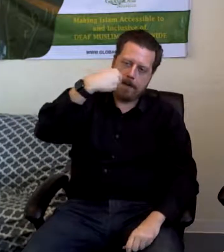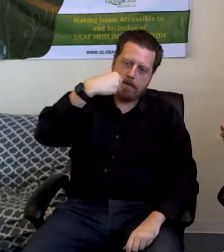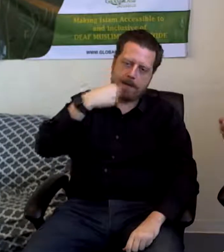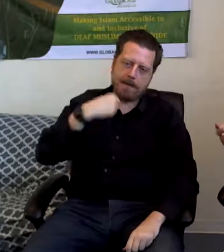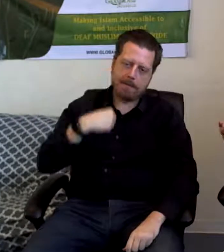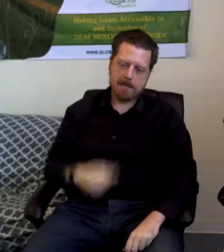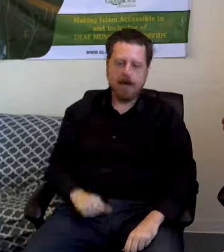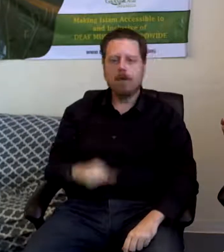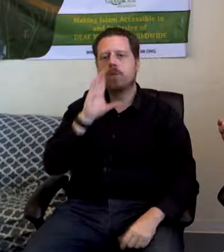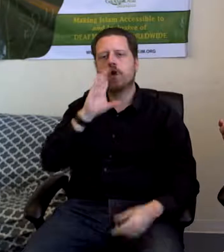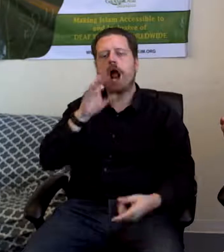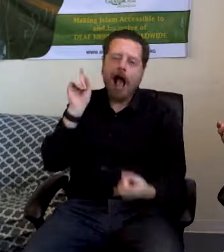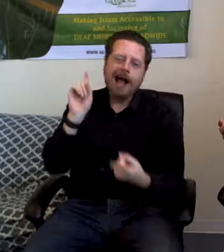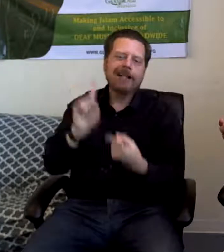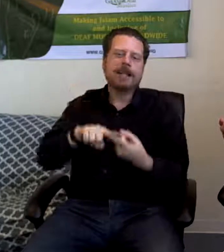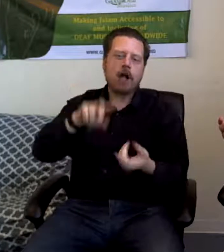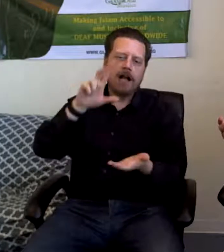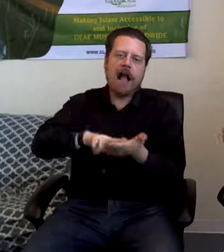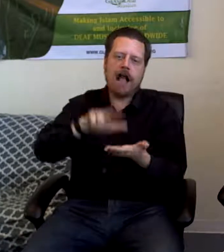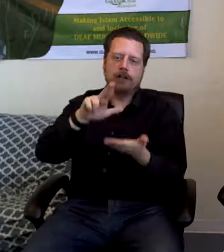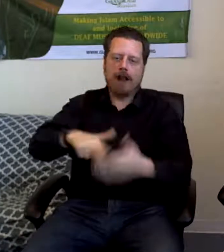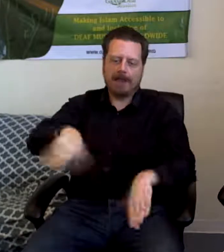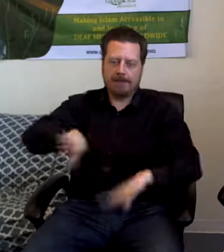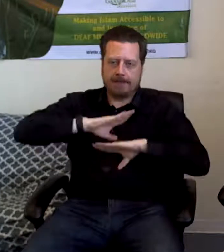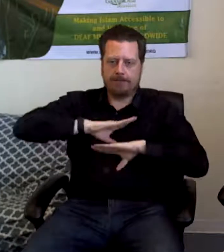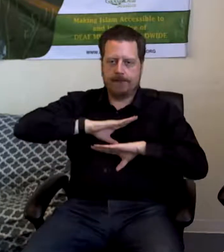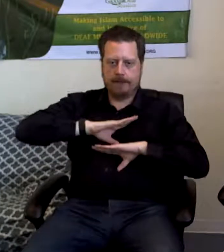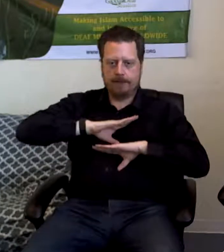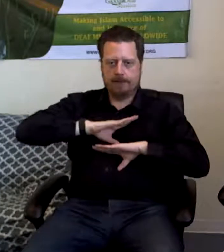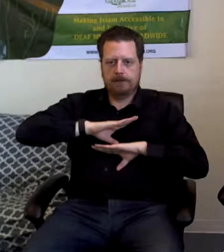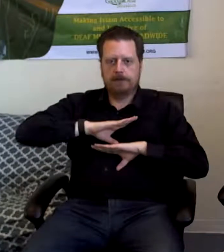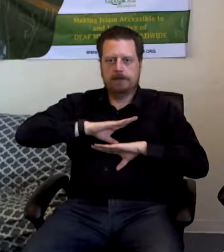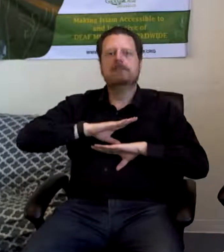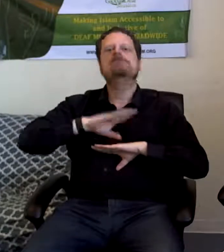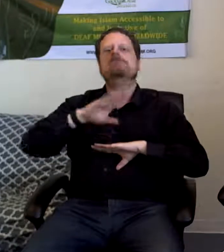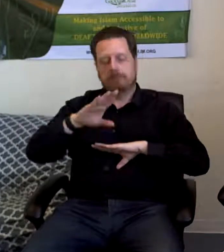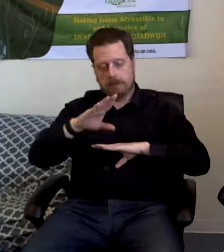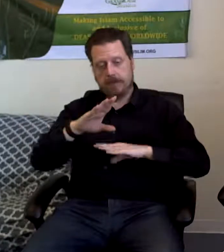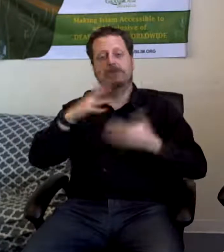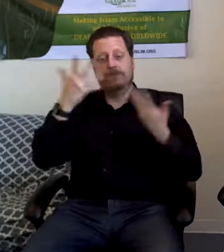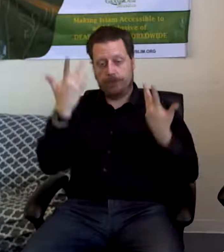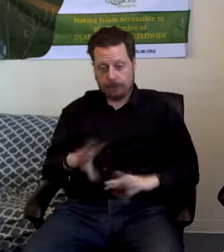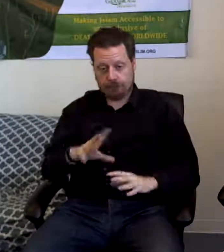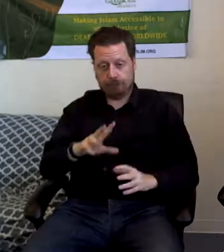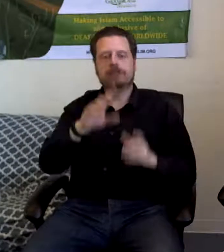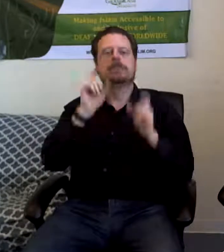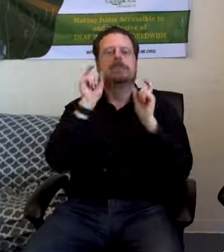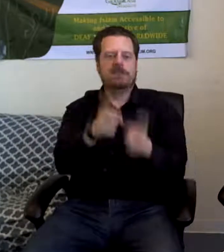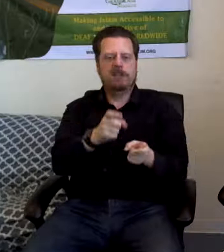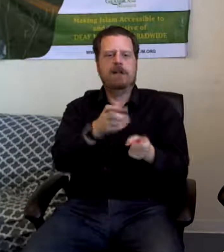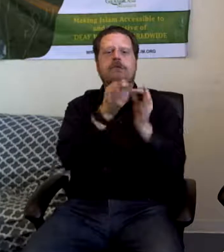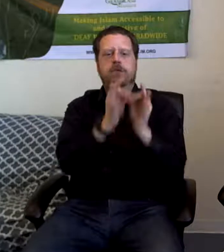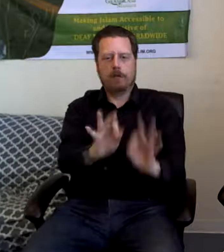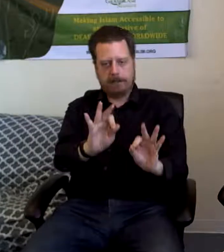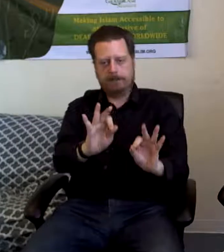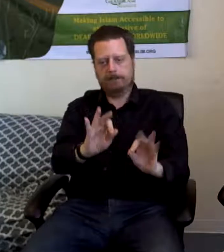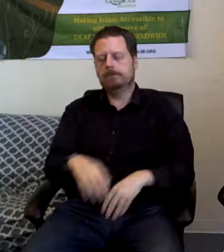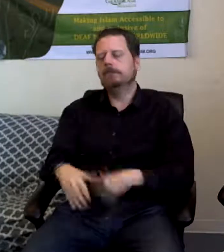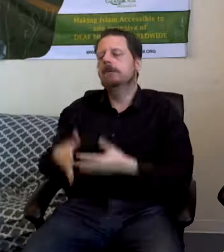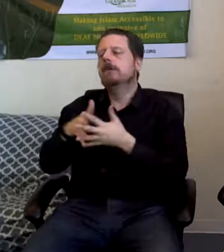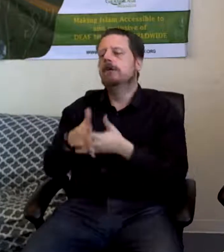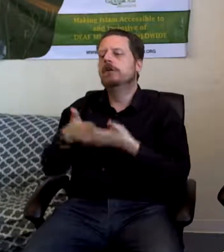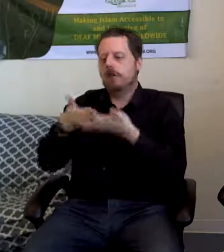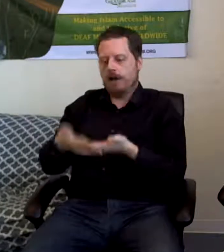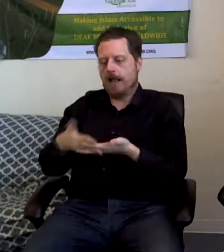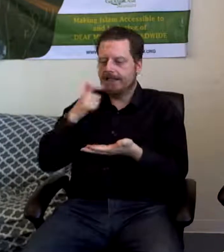So until he pays off himself, then he is set free. So the Quran says,